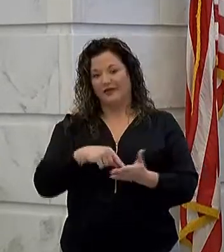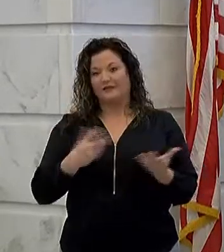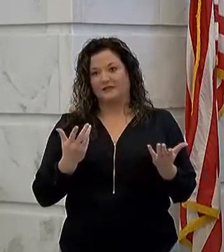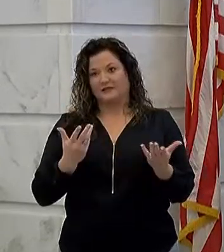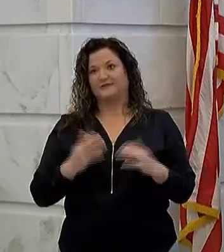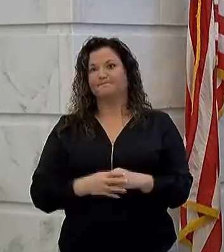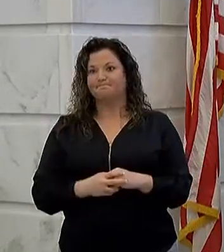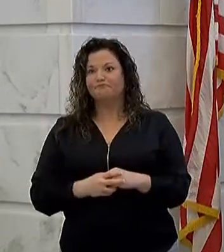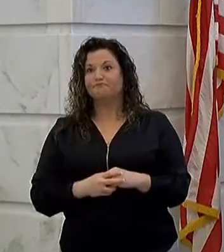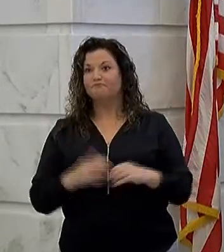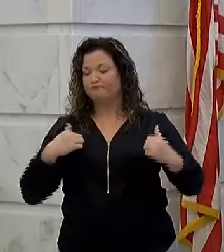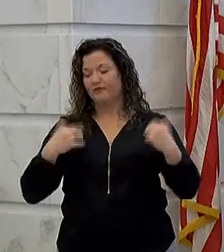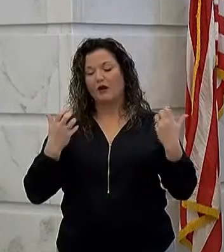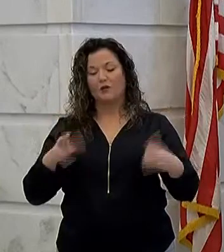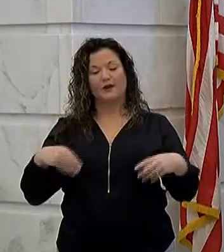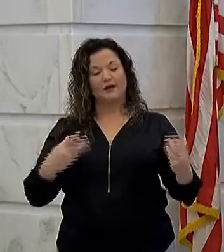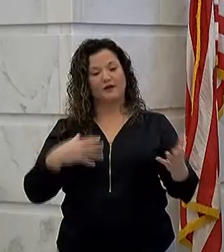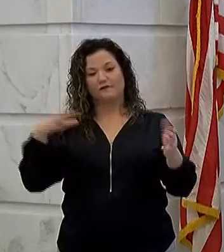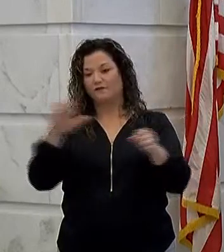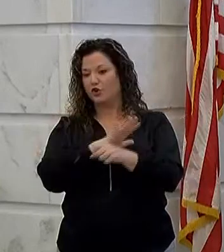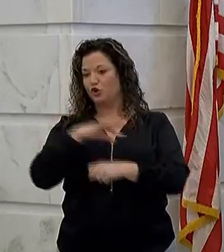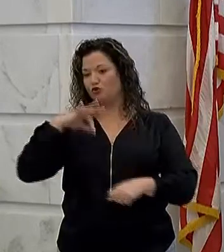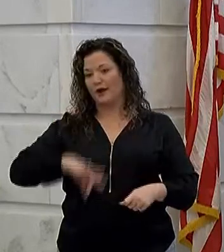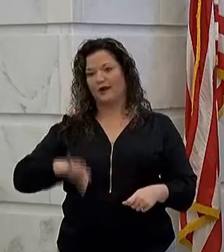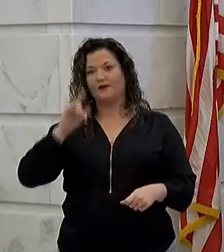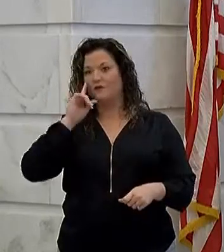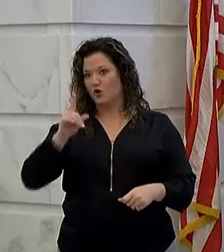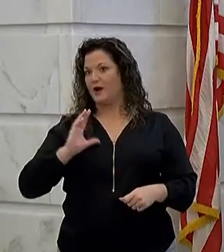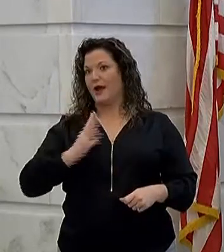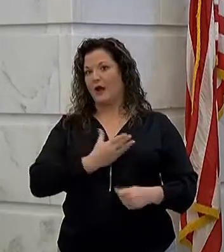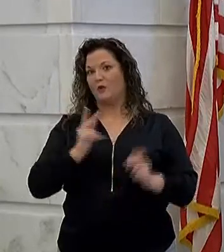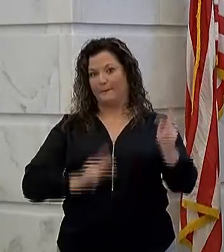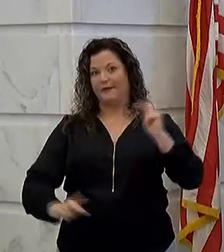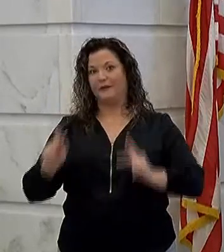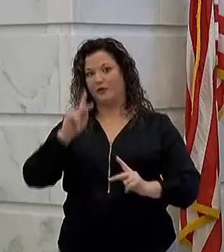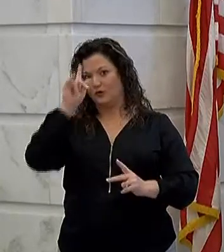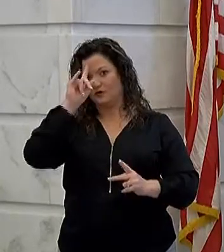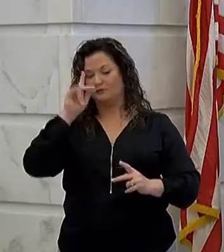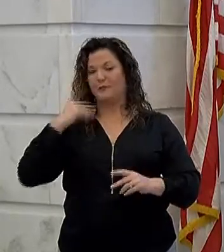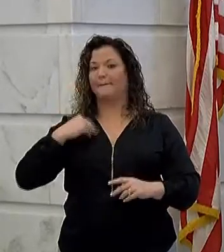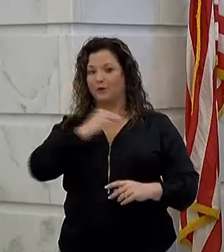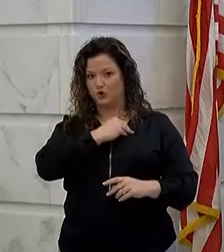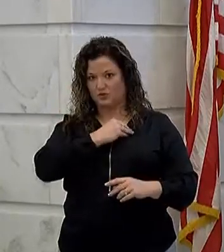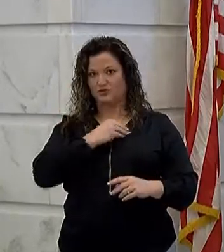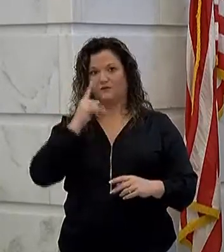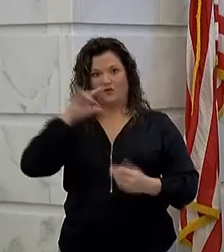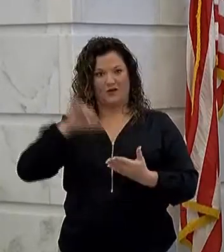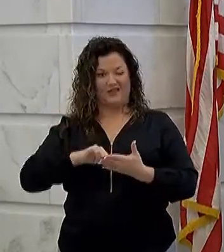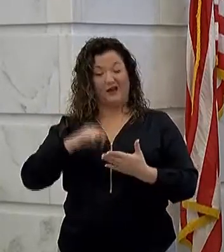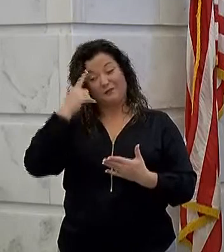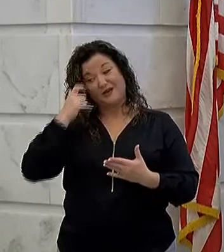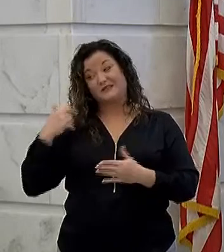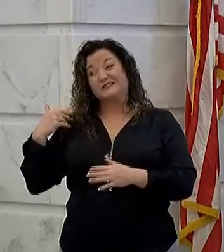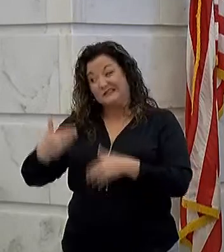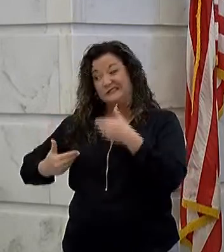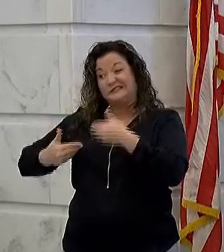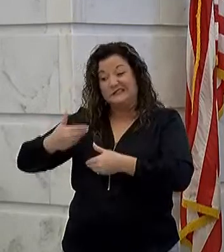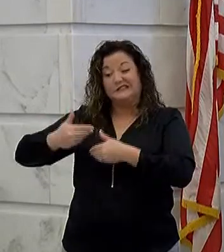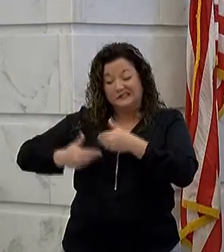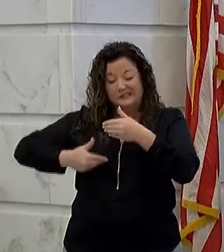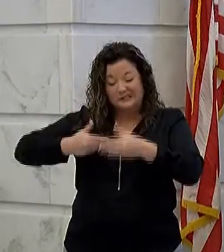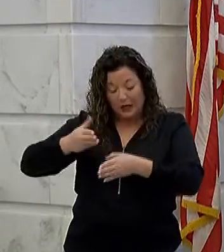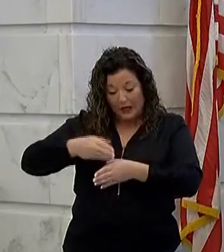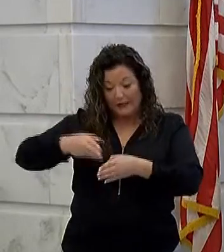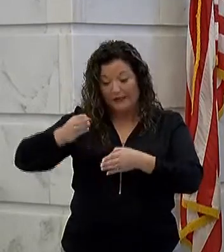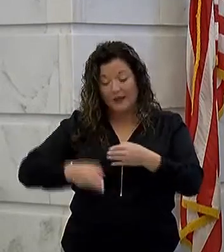again, I want to give full credit, to our membership with that, because it may be a process, but in the end,